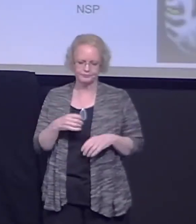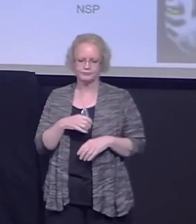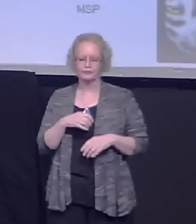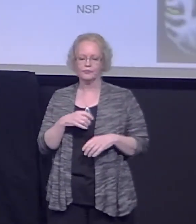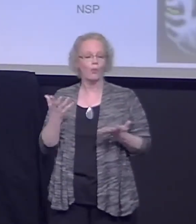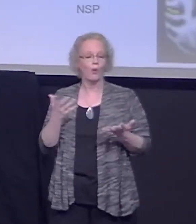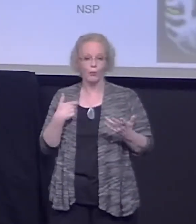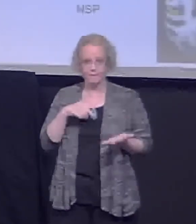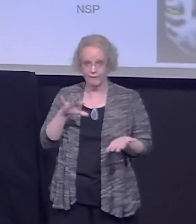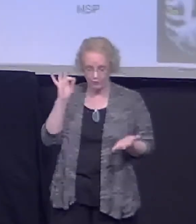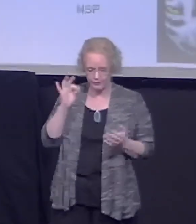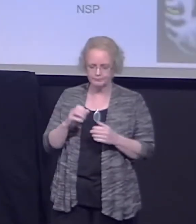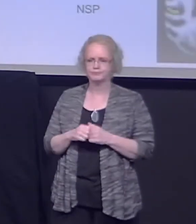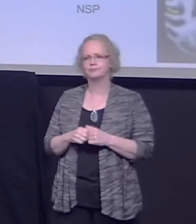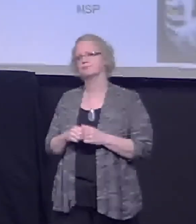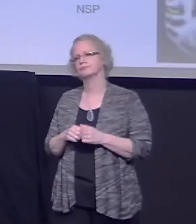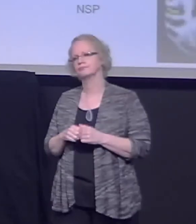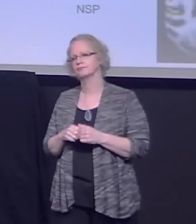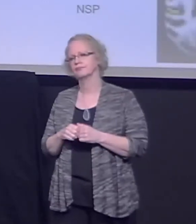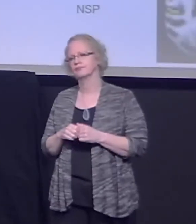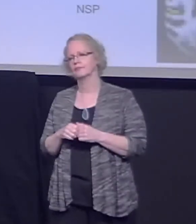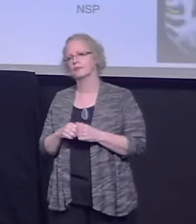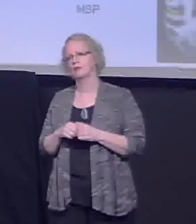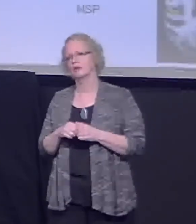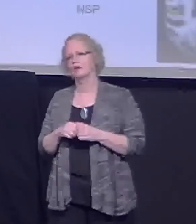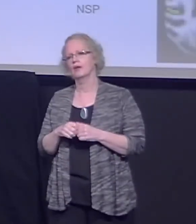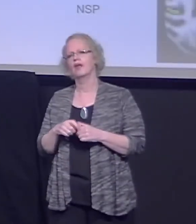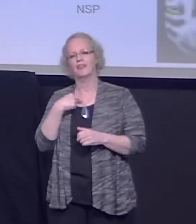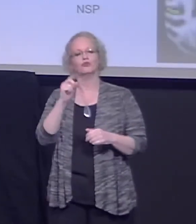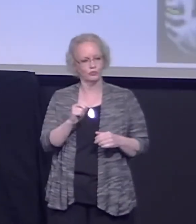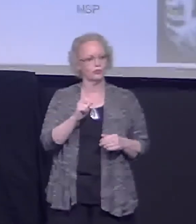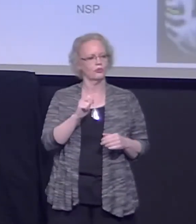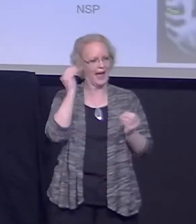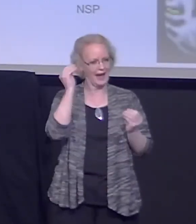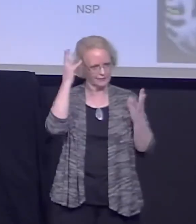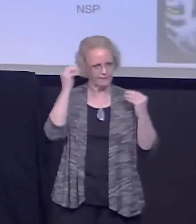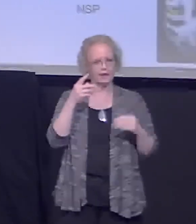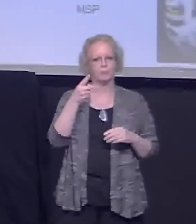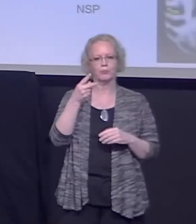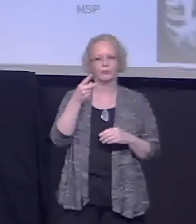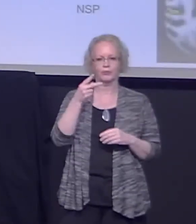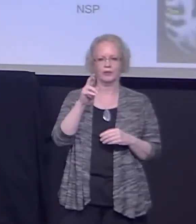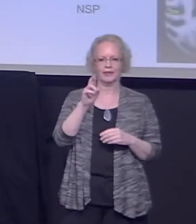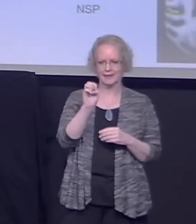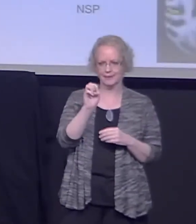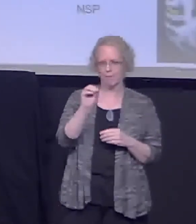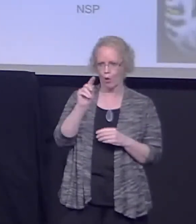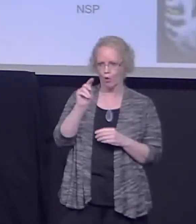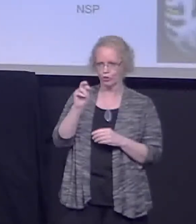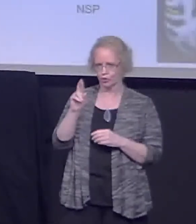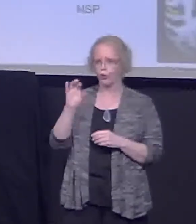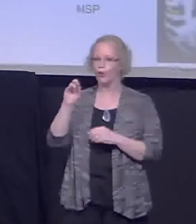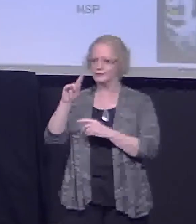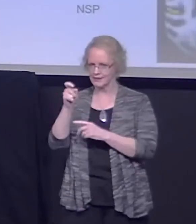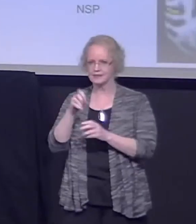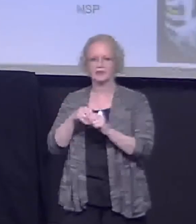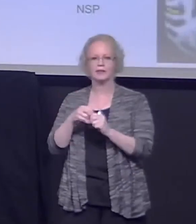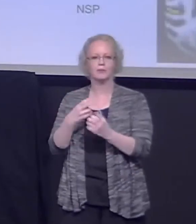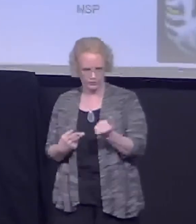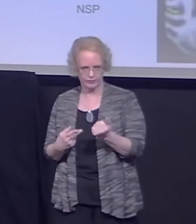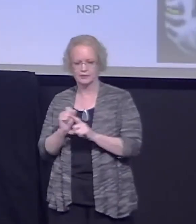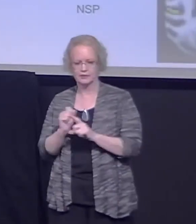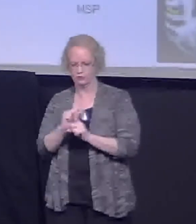what we found is that they activate premotor cortex in both cases. So this famous area, F5,